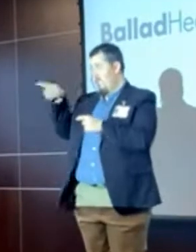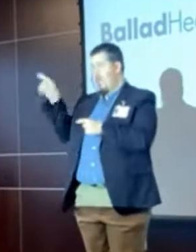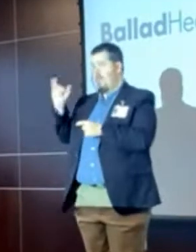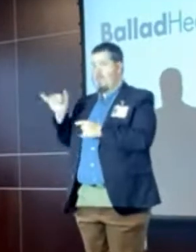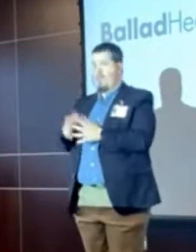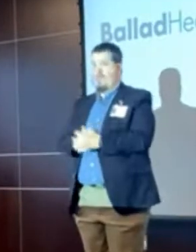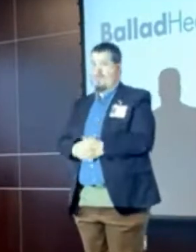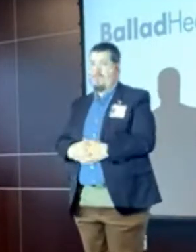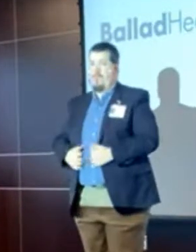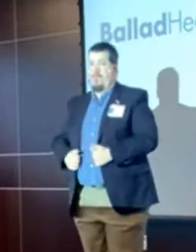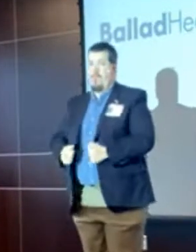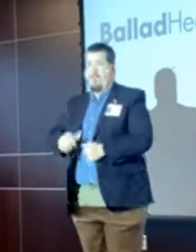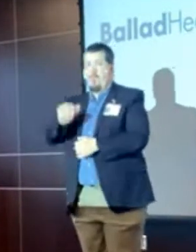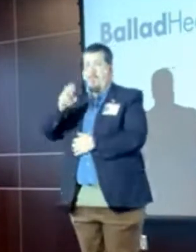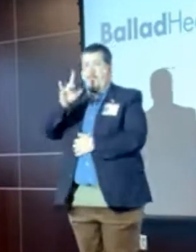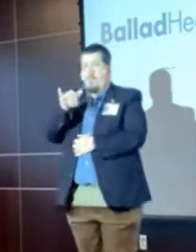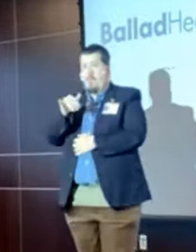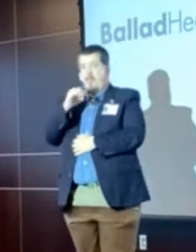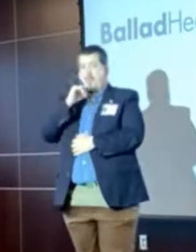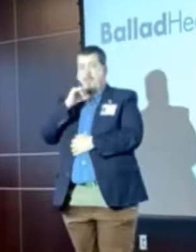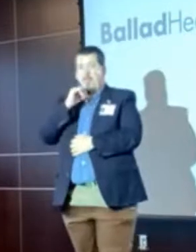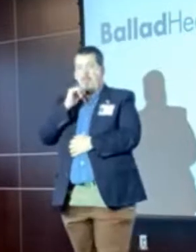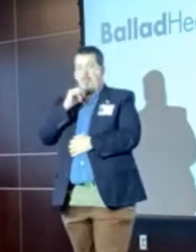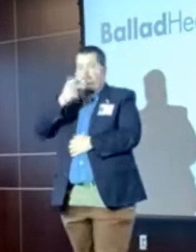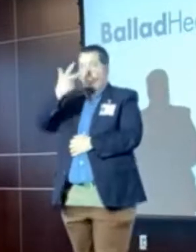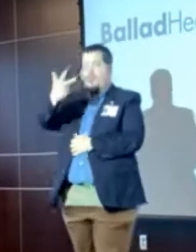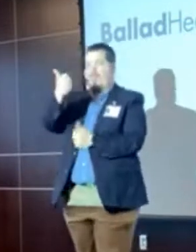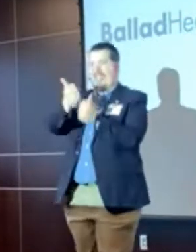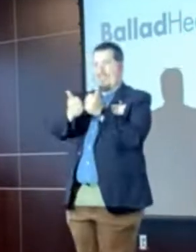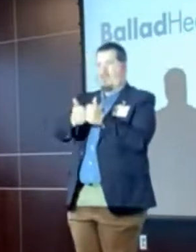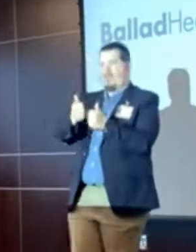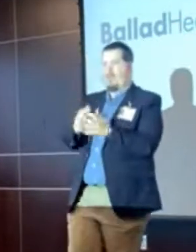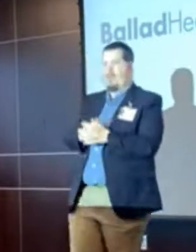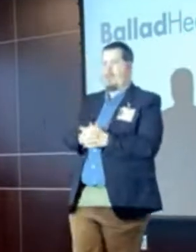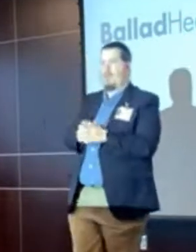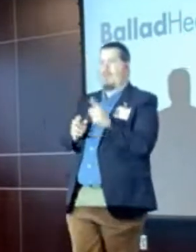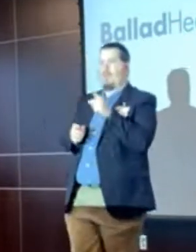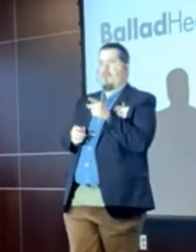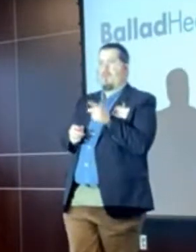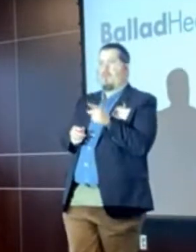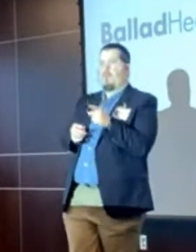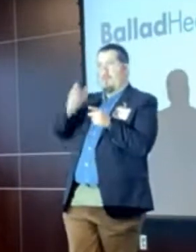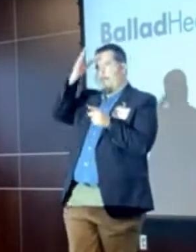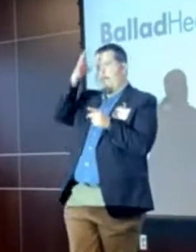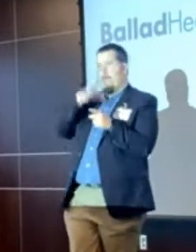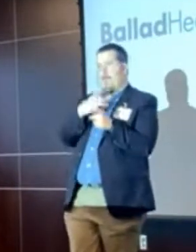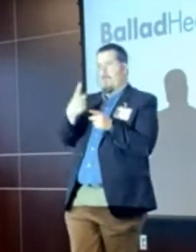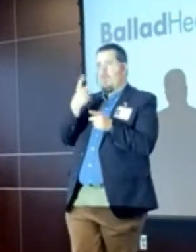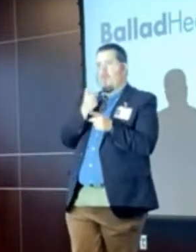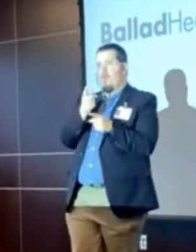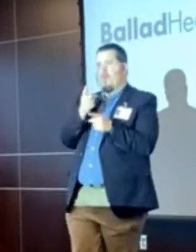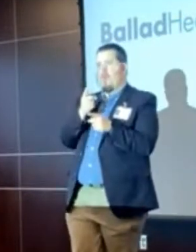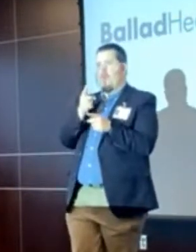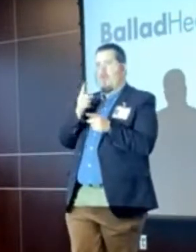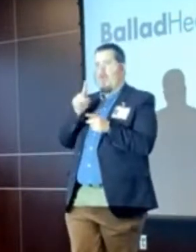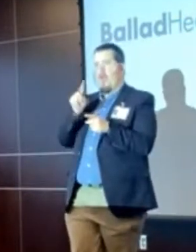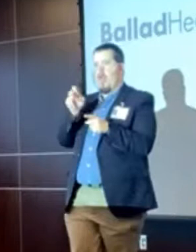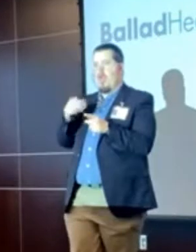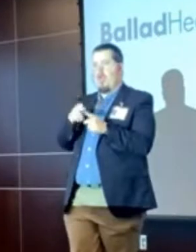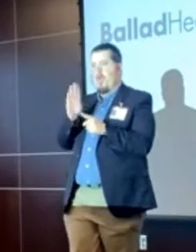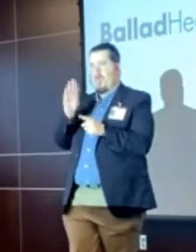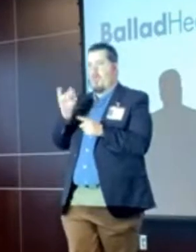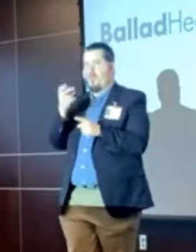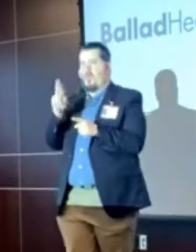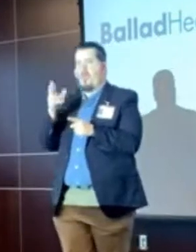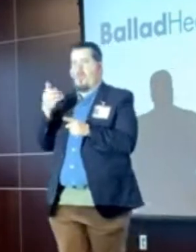So, Ashley? All right, 3 each, starting from First thing I wanted to ask about the boosters.